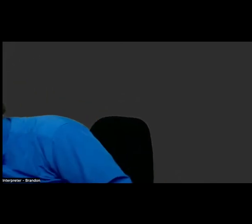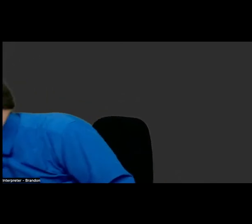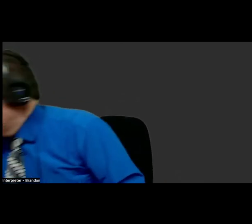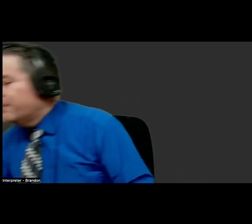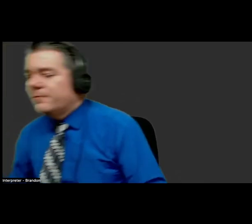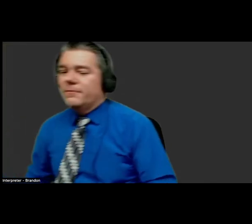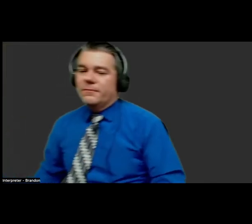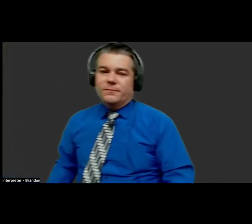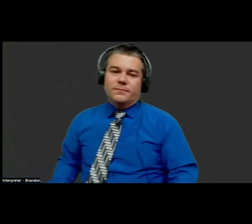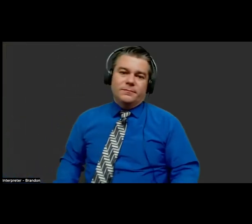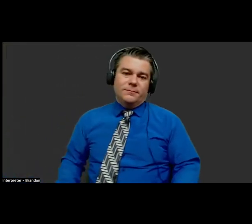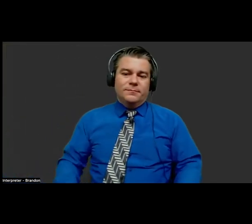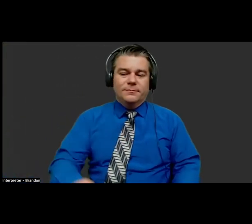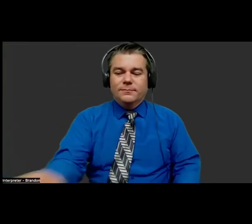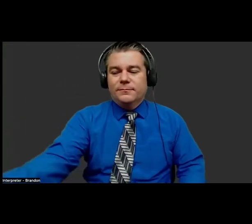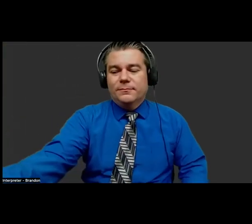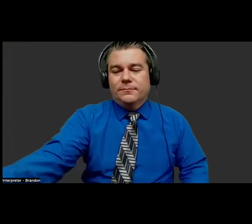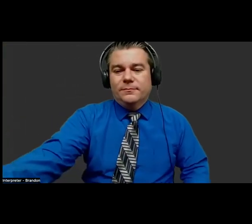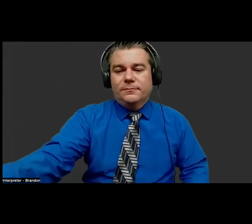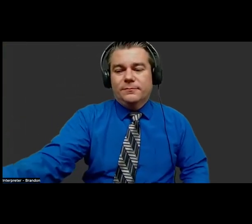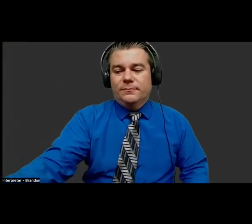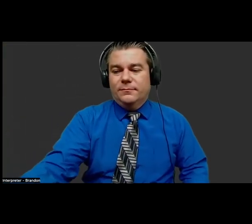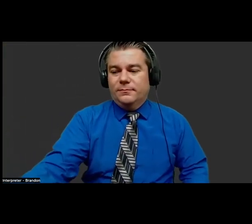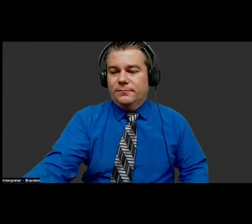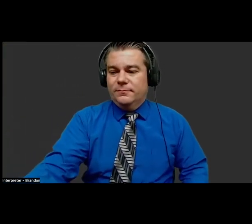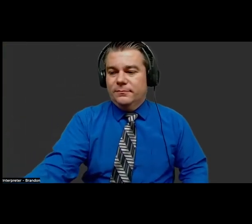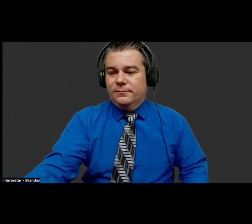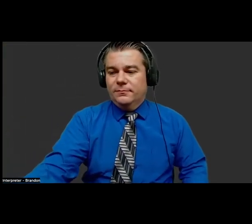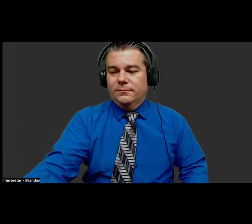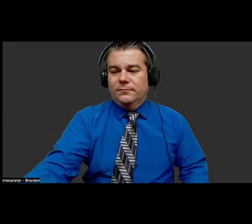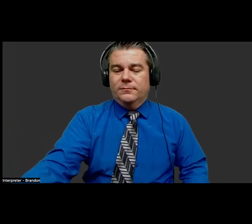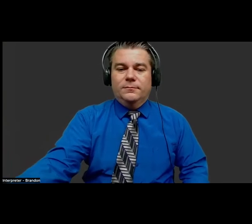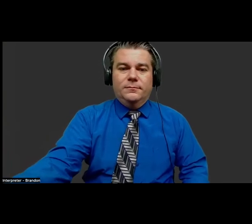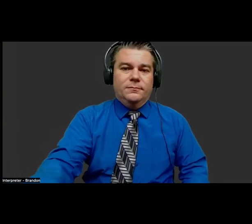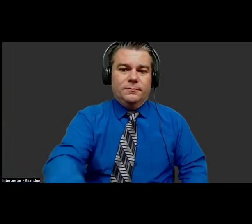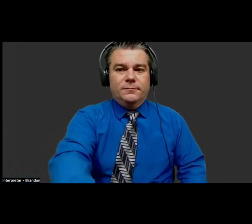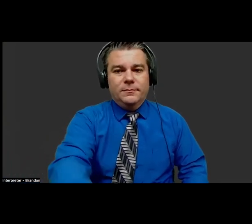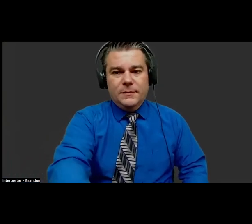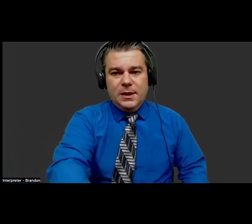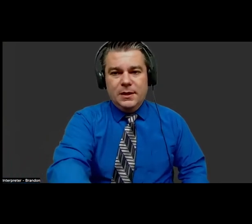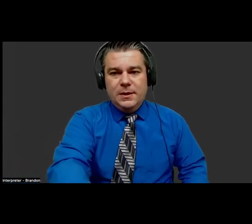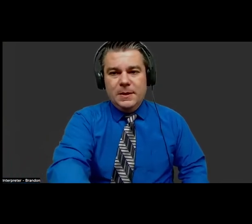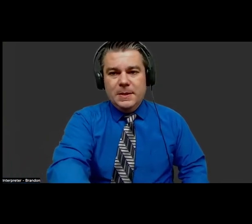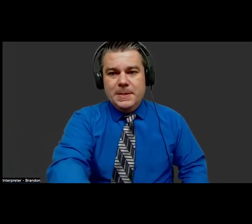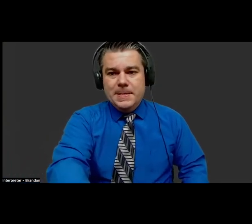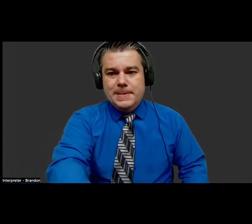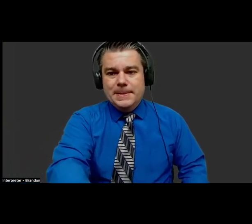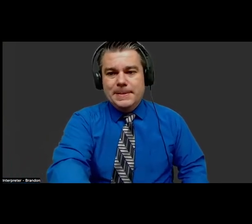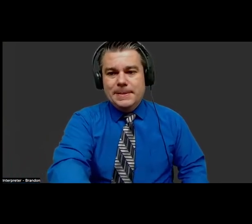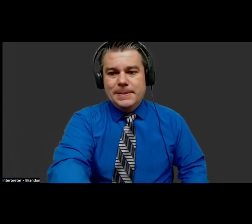here. I actually think I need to do. Hold on just a second.